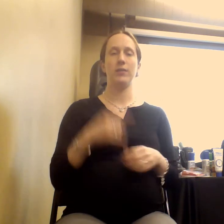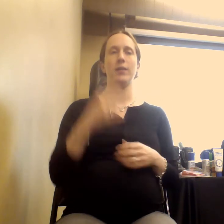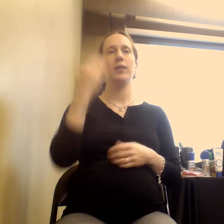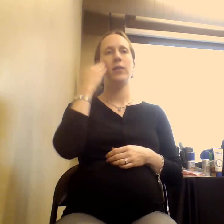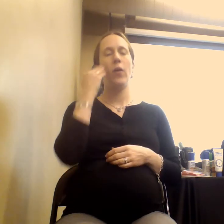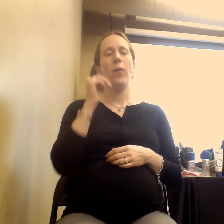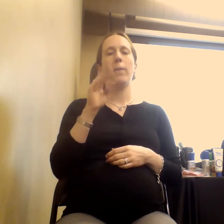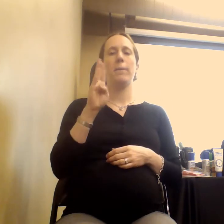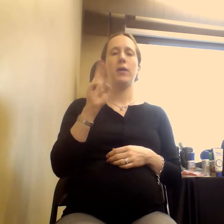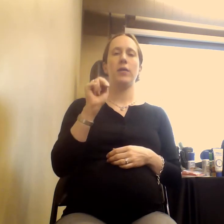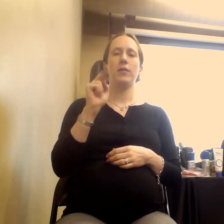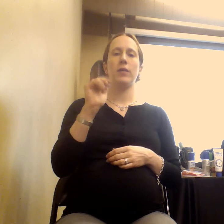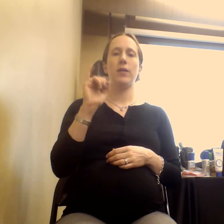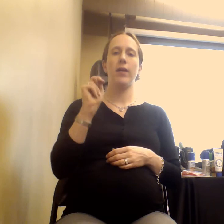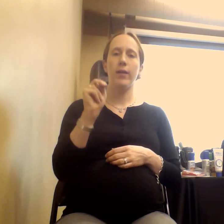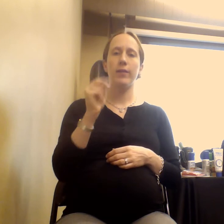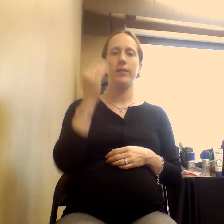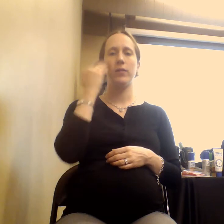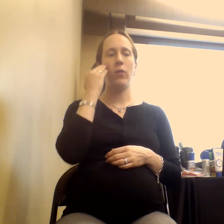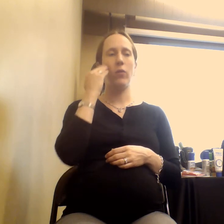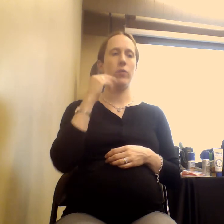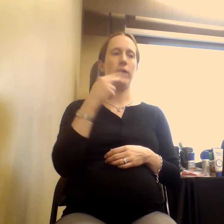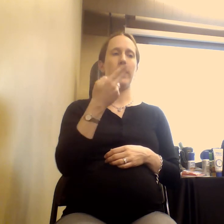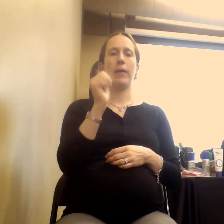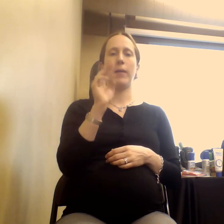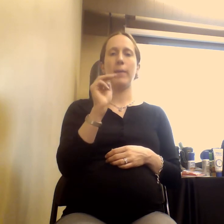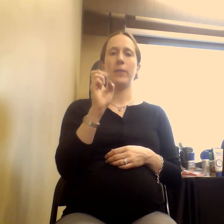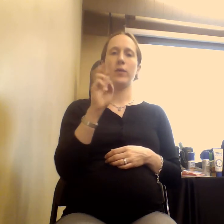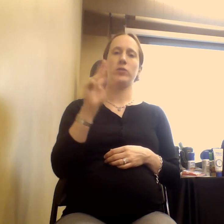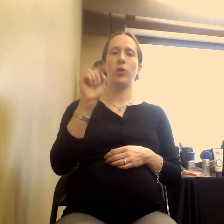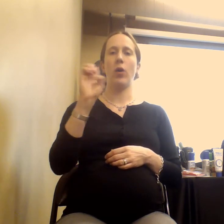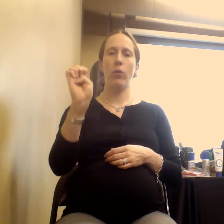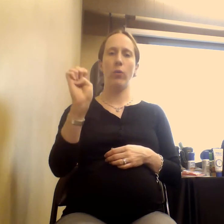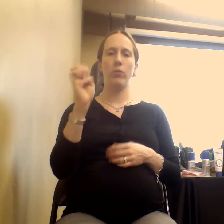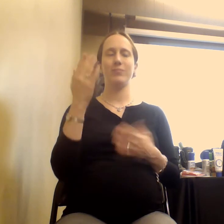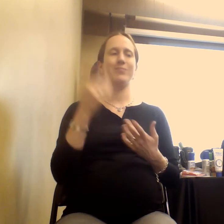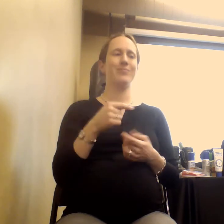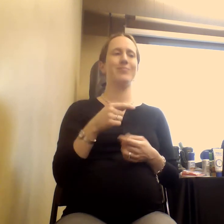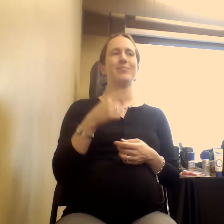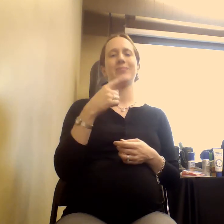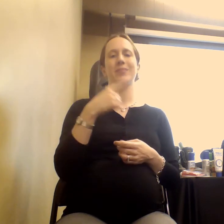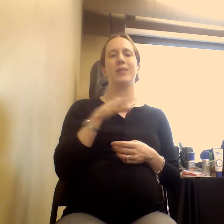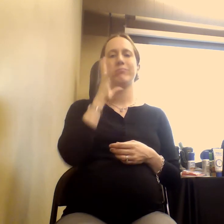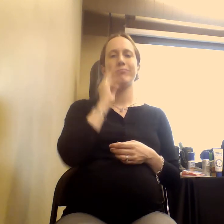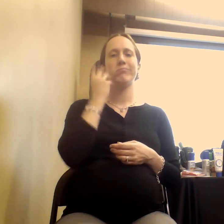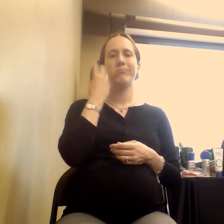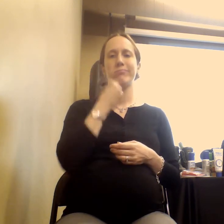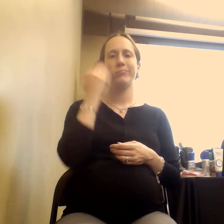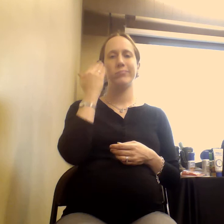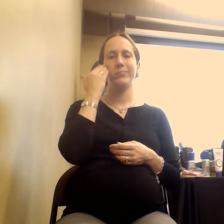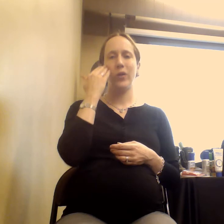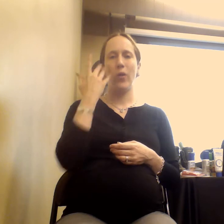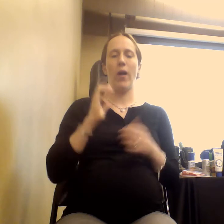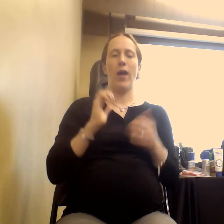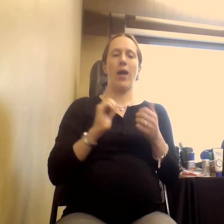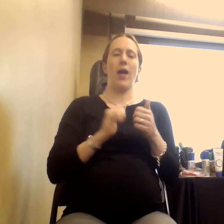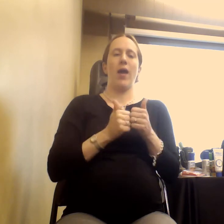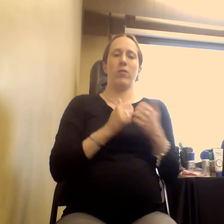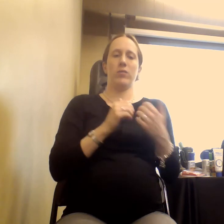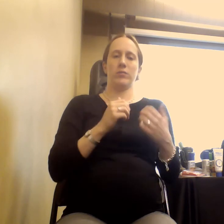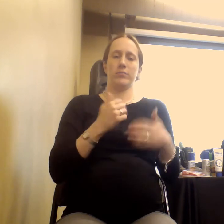seen mortise toes, they've seen hammer toes, and they know how to address it. And maybe they can get you in 3 boots before you go through 10 boots,